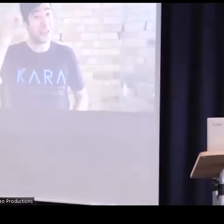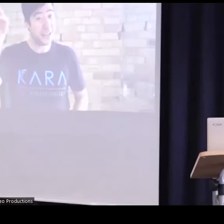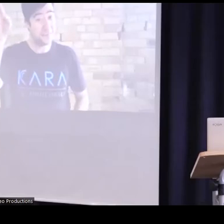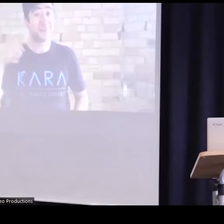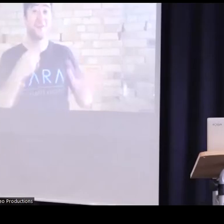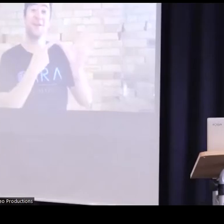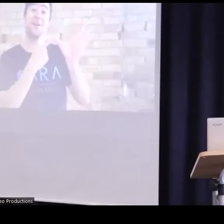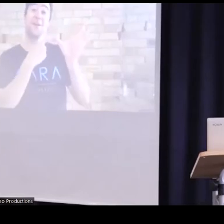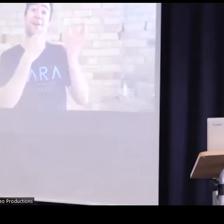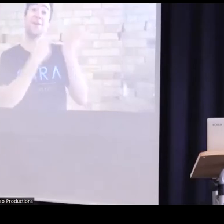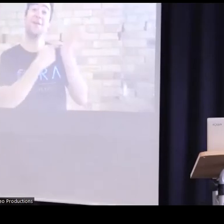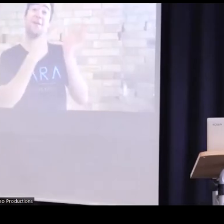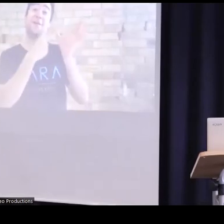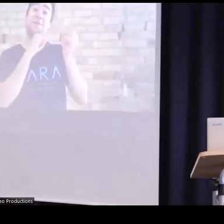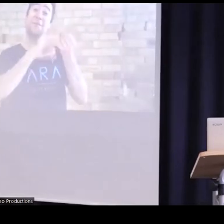Hi, everybody.